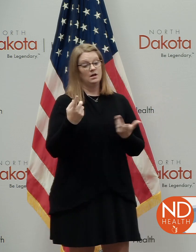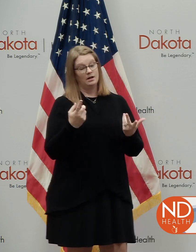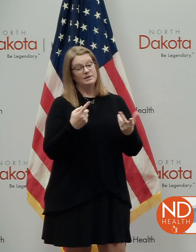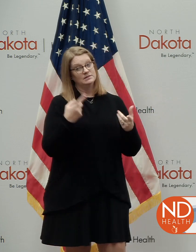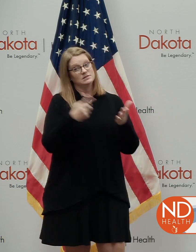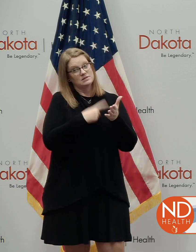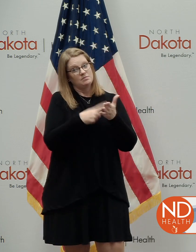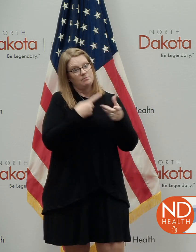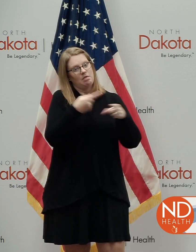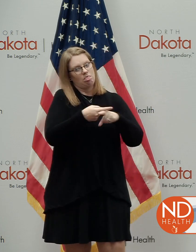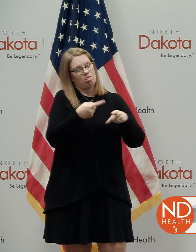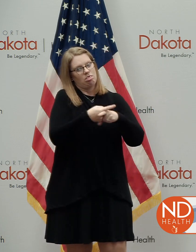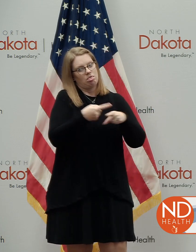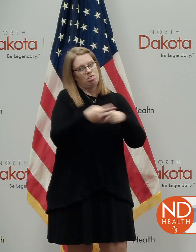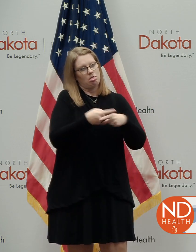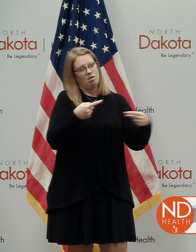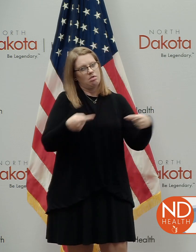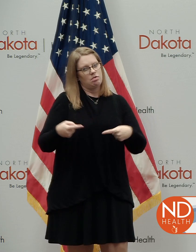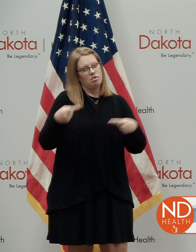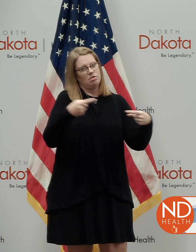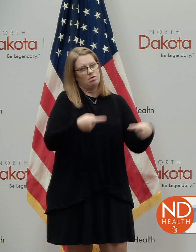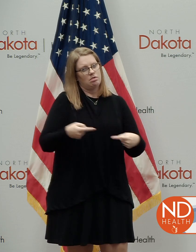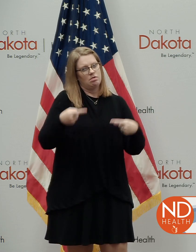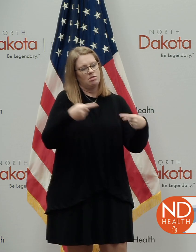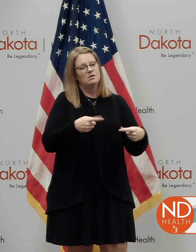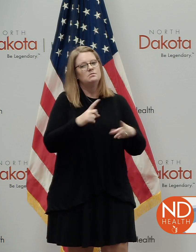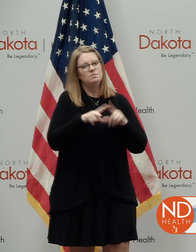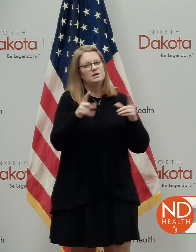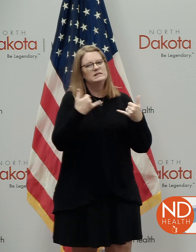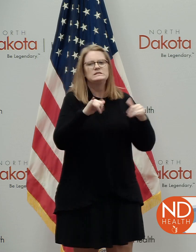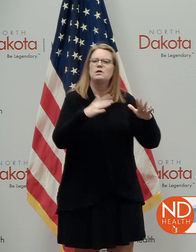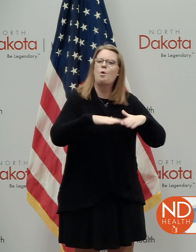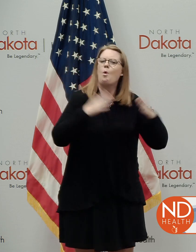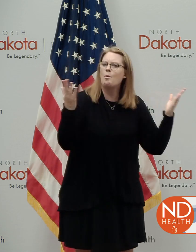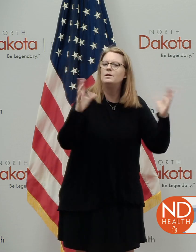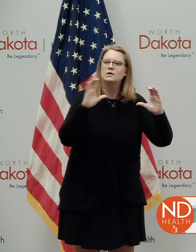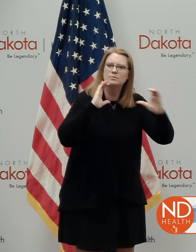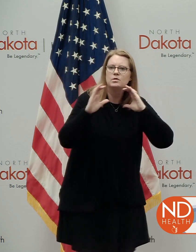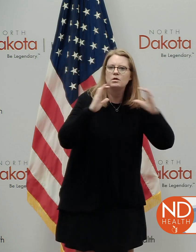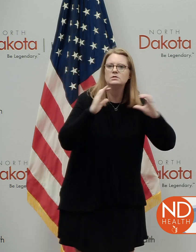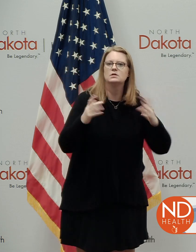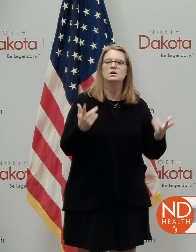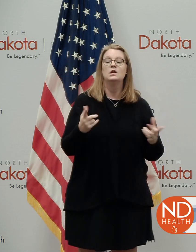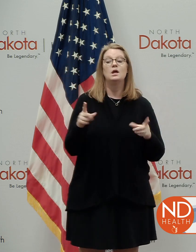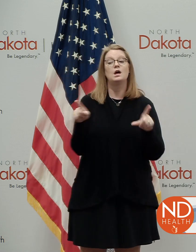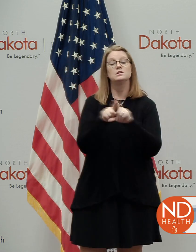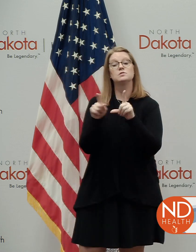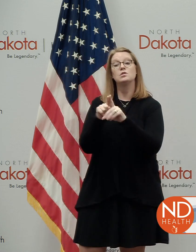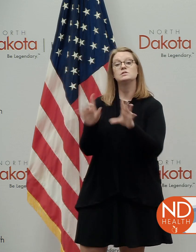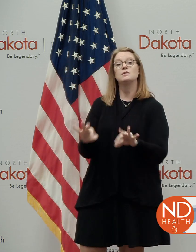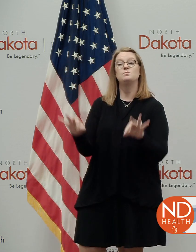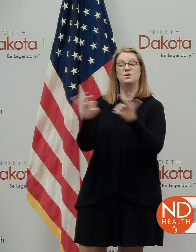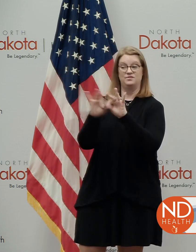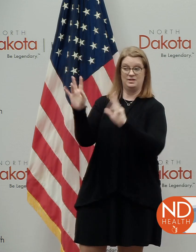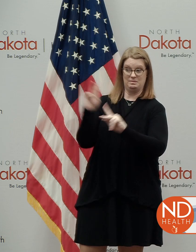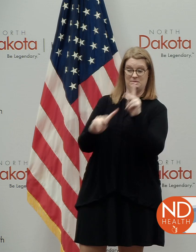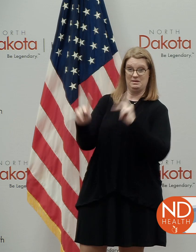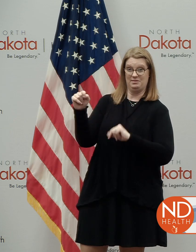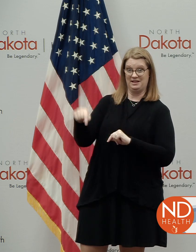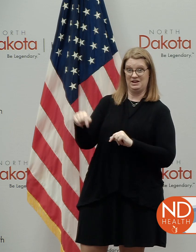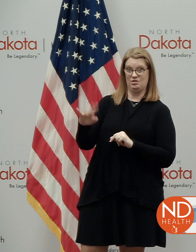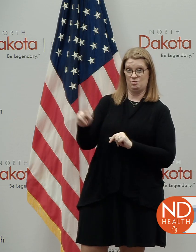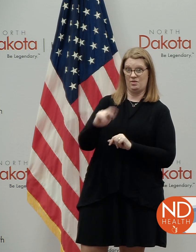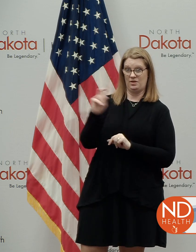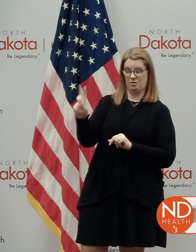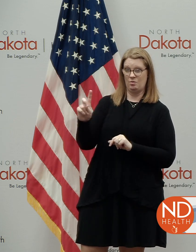open, and that's the important part of the process, and it's an important part for the citizens of North Dakota. So we try